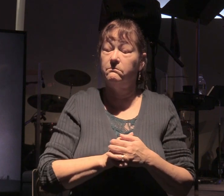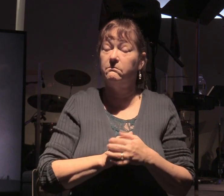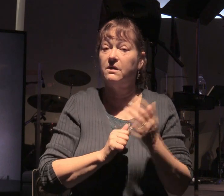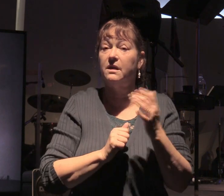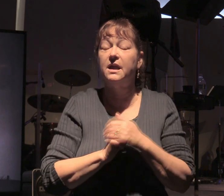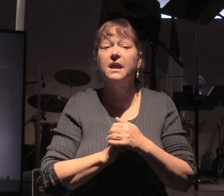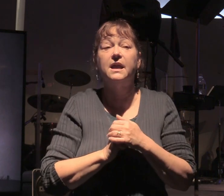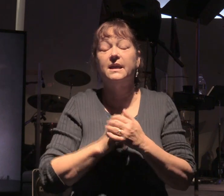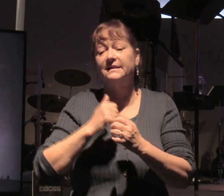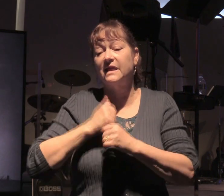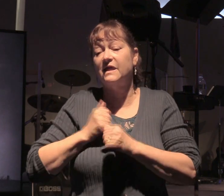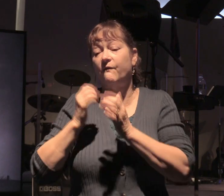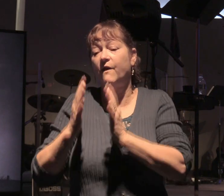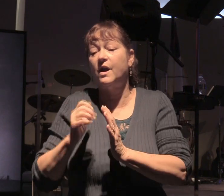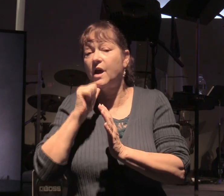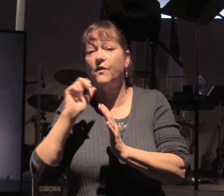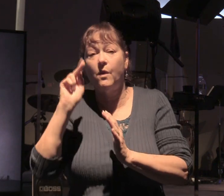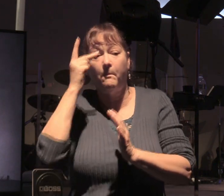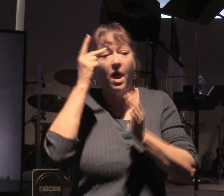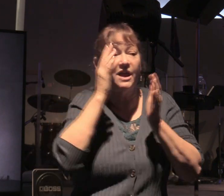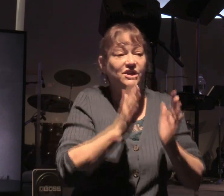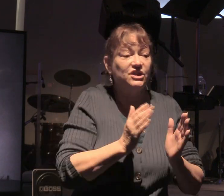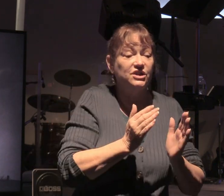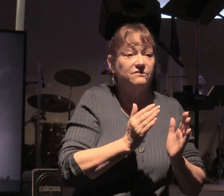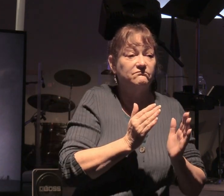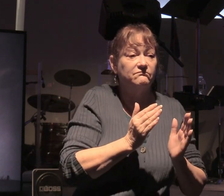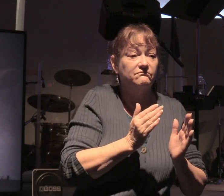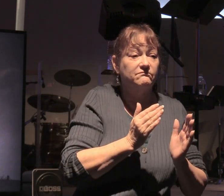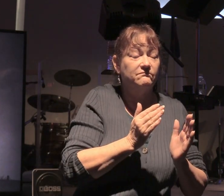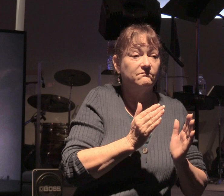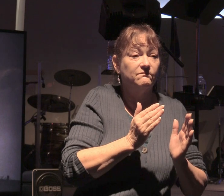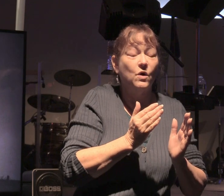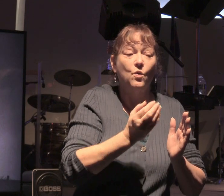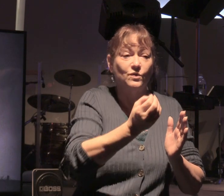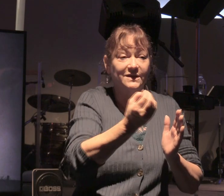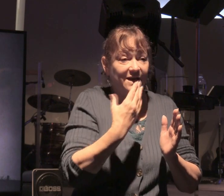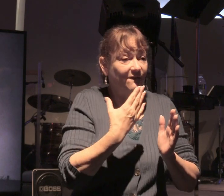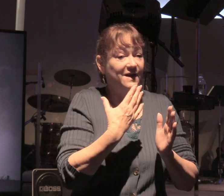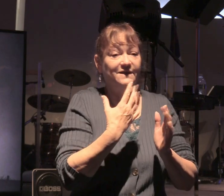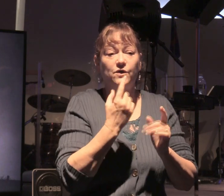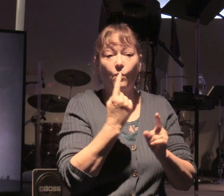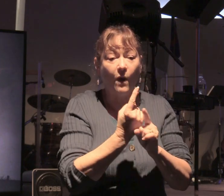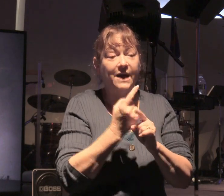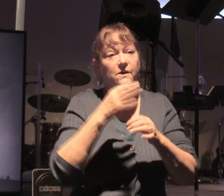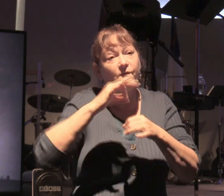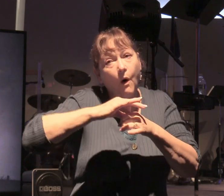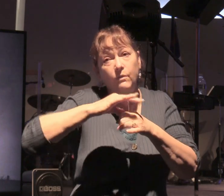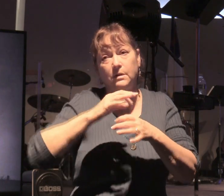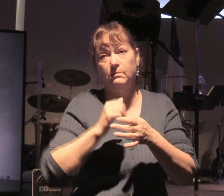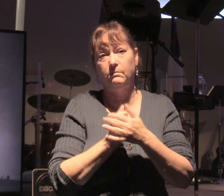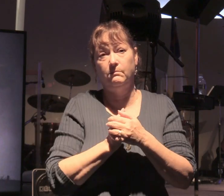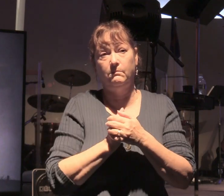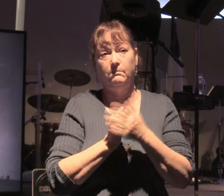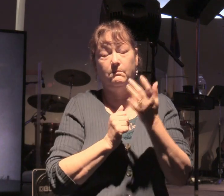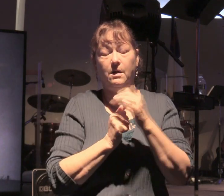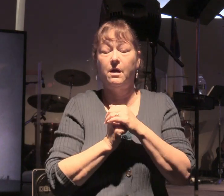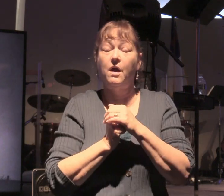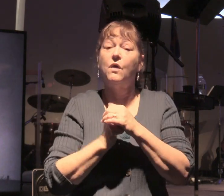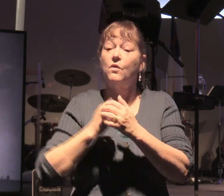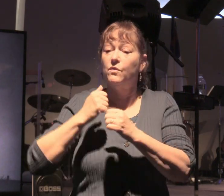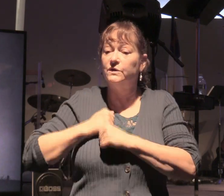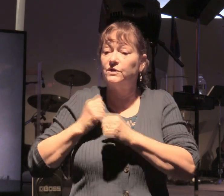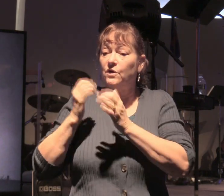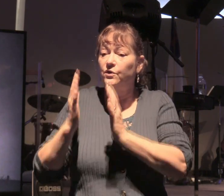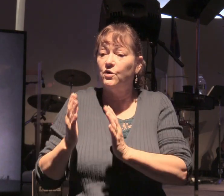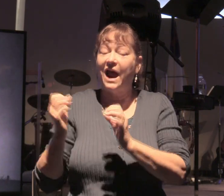veteran, not the politician, it said, who has given us the right to vote. The soldier